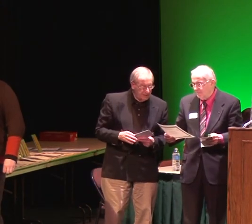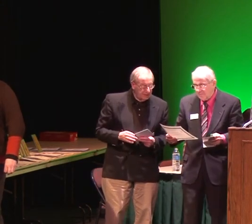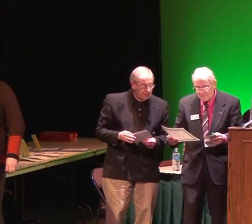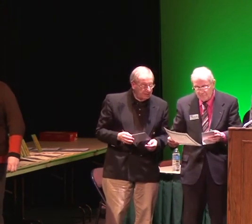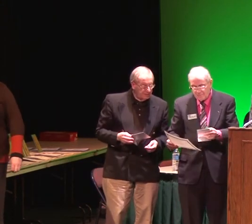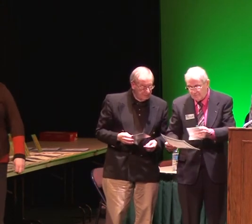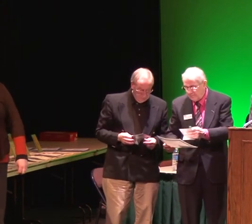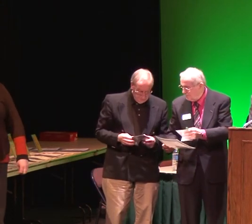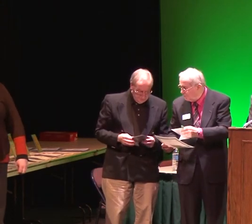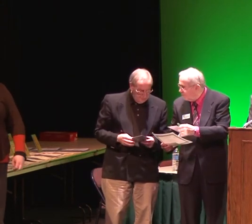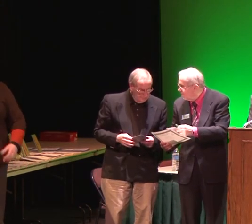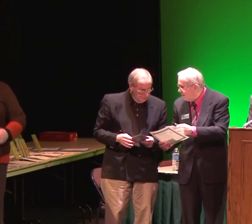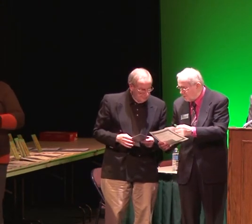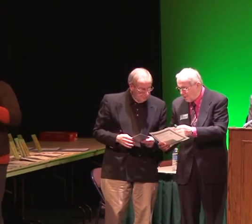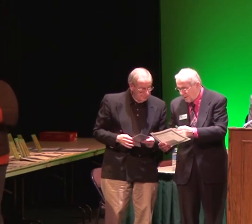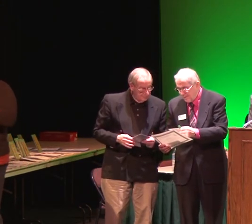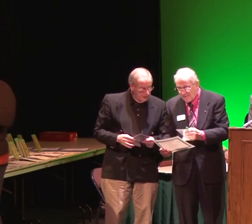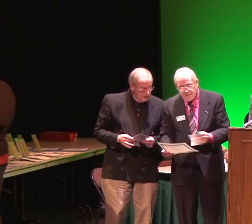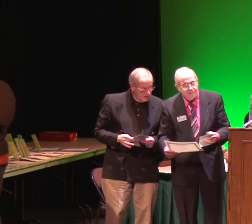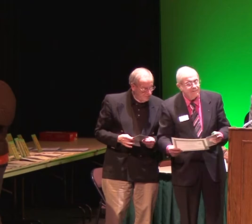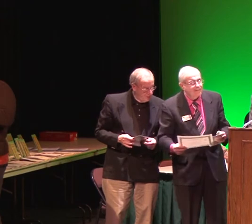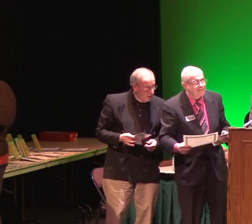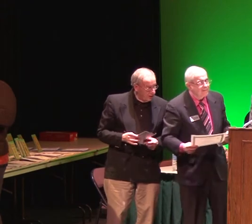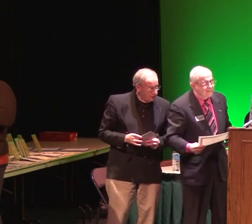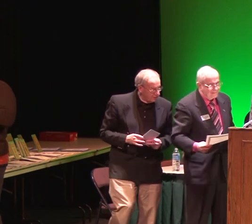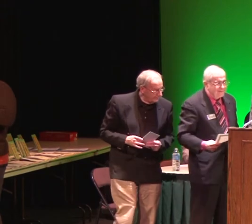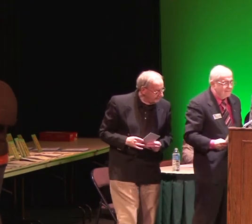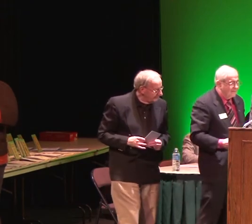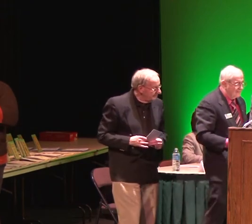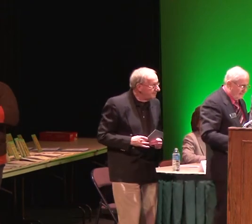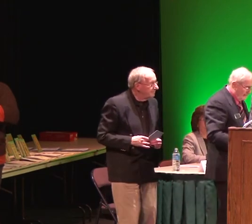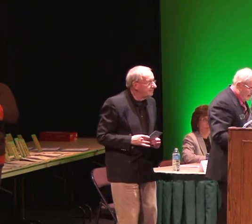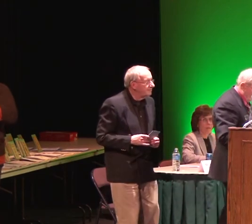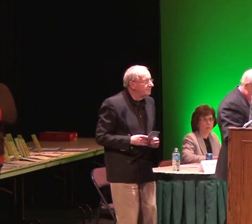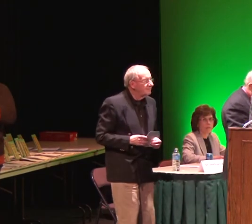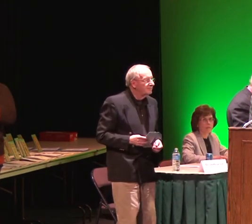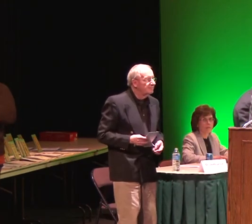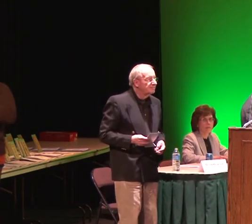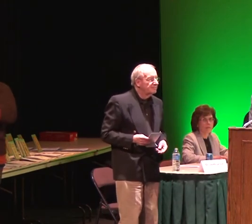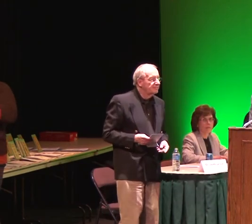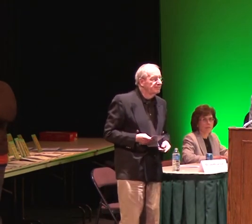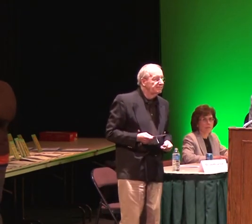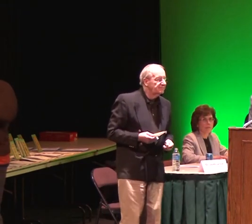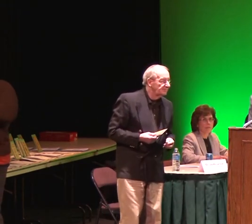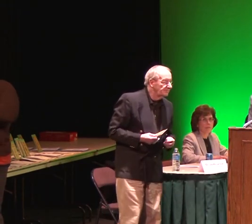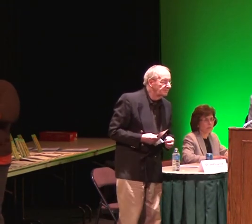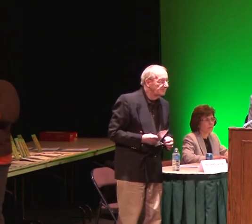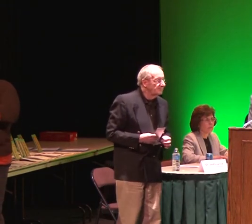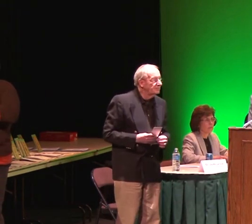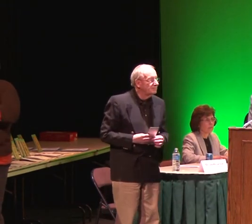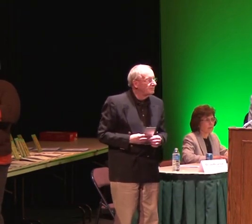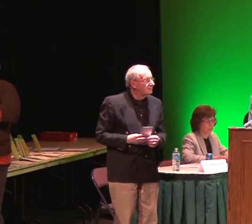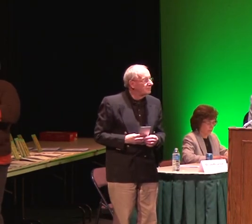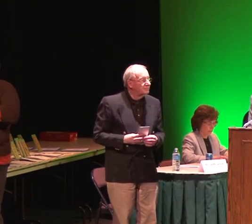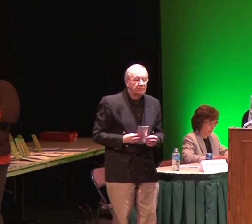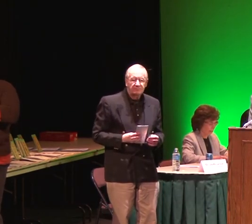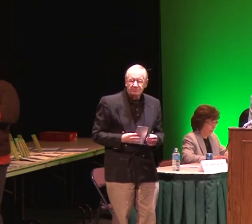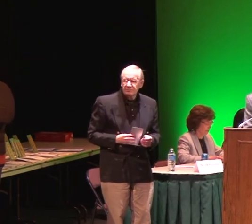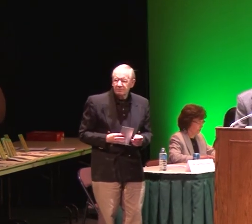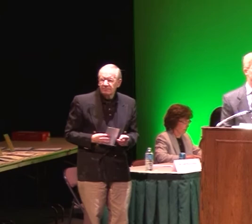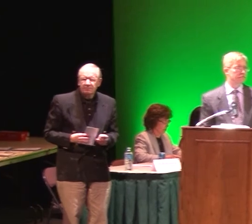And her project was entitled See the Light by Making a Cell Phone Spectrophotometer.